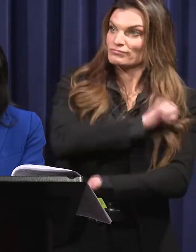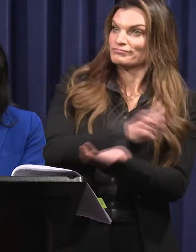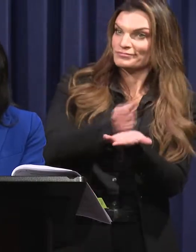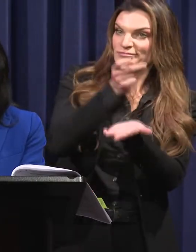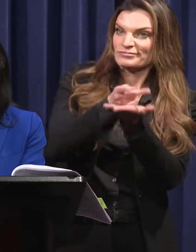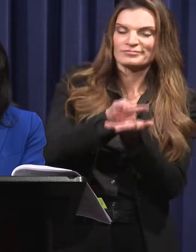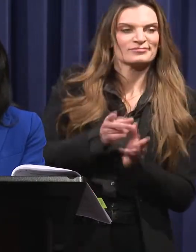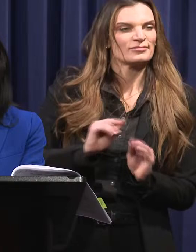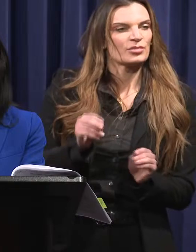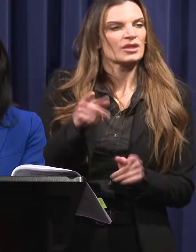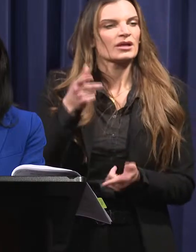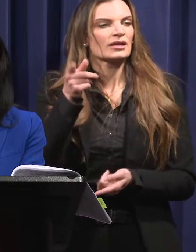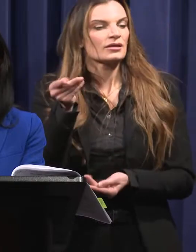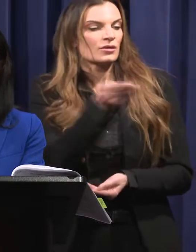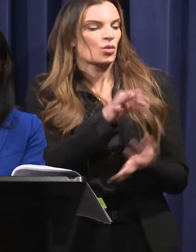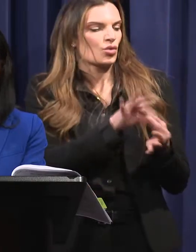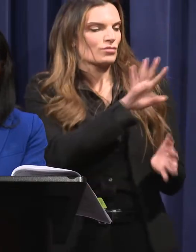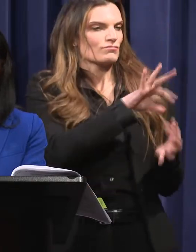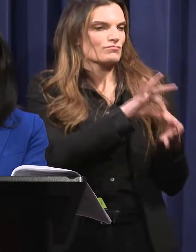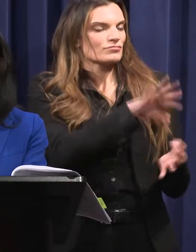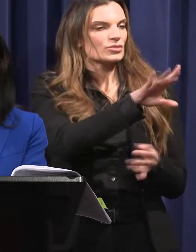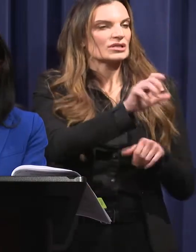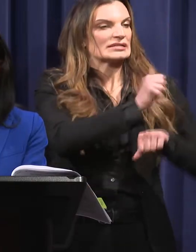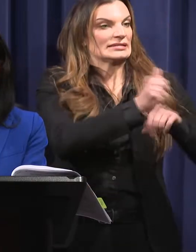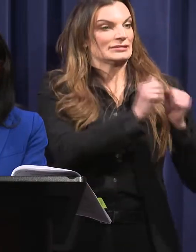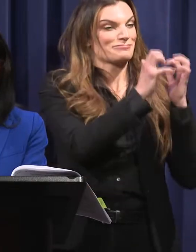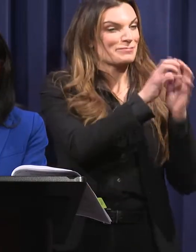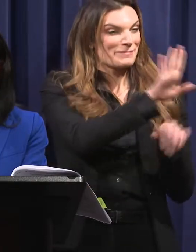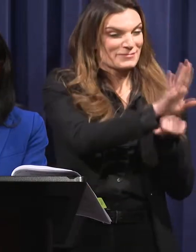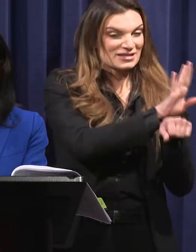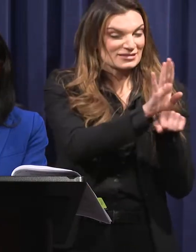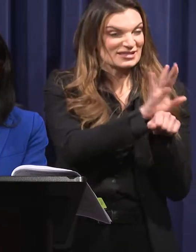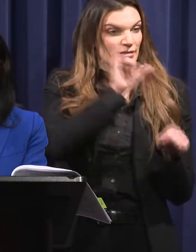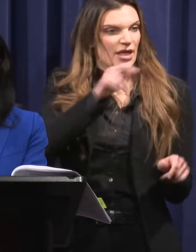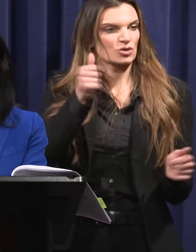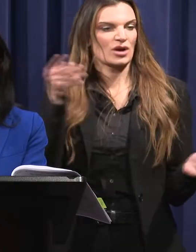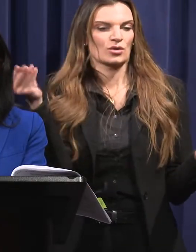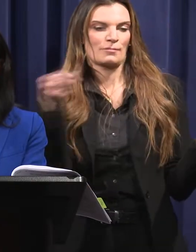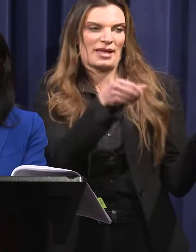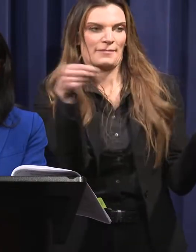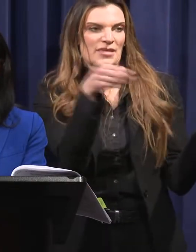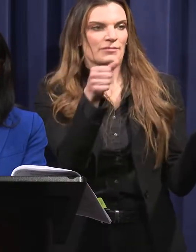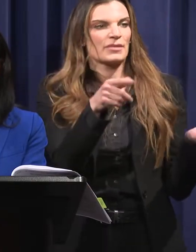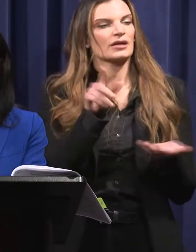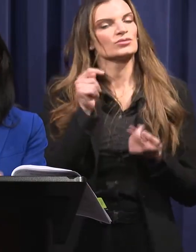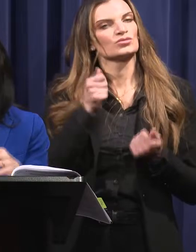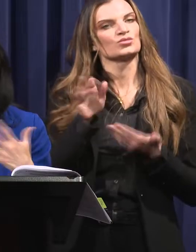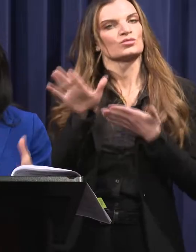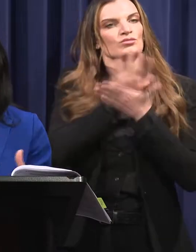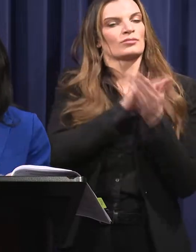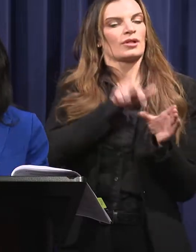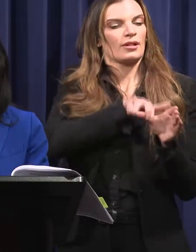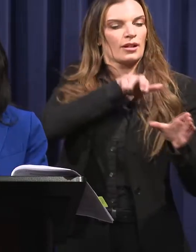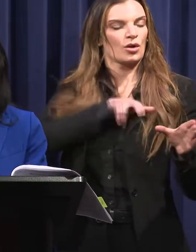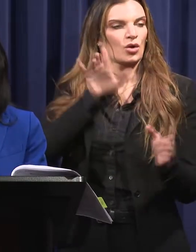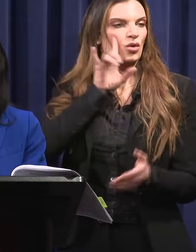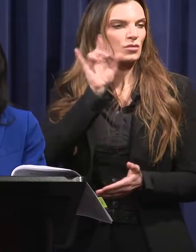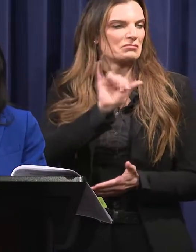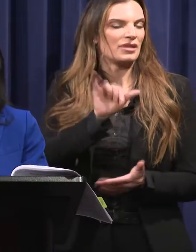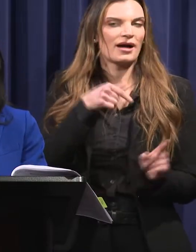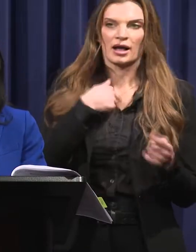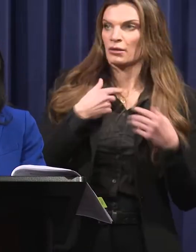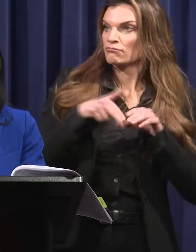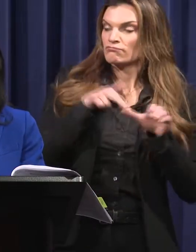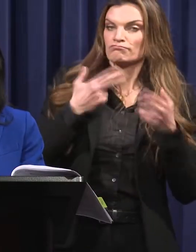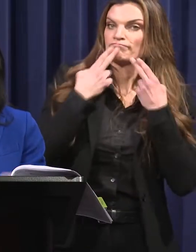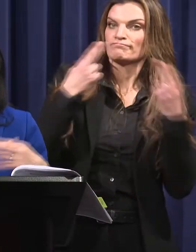consulting firm, for which separate outside clients had already been paid or had already paid them, and otherwise misappropriating money in their